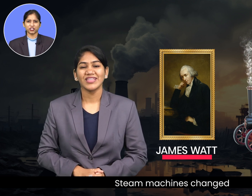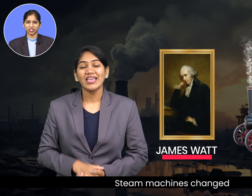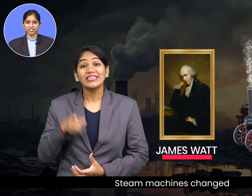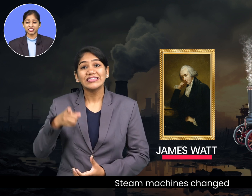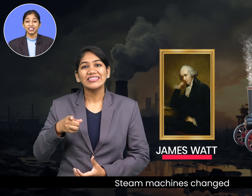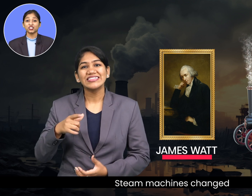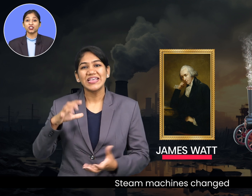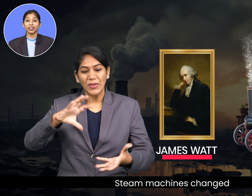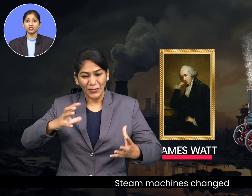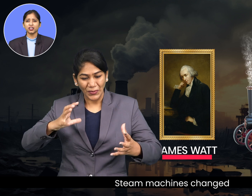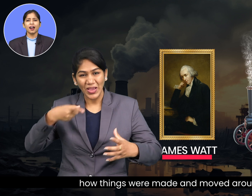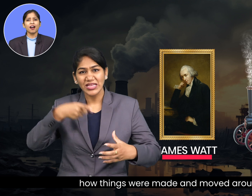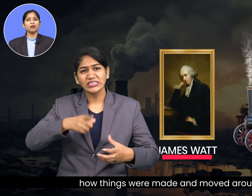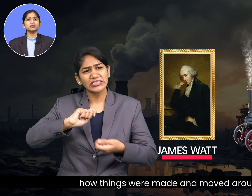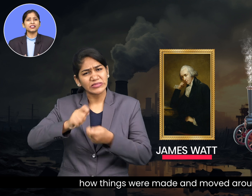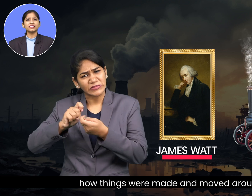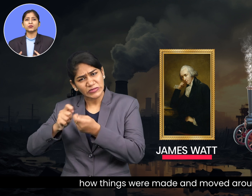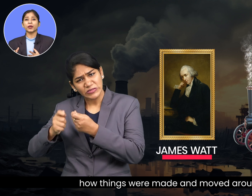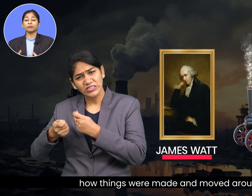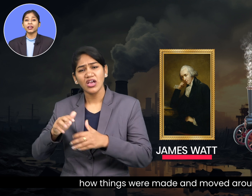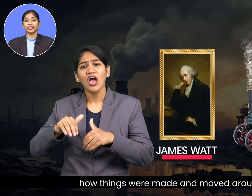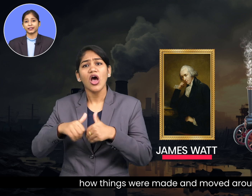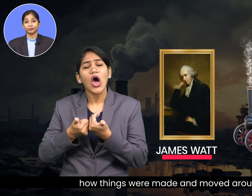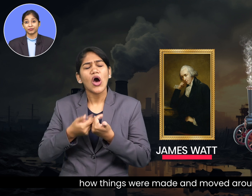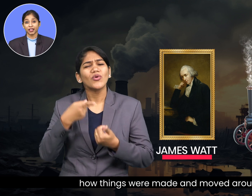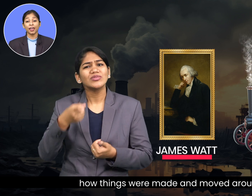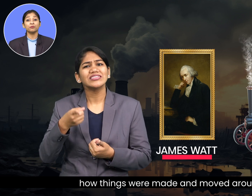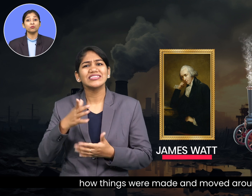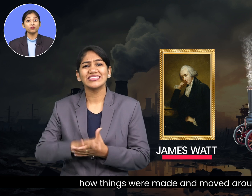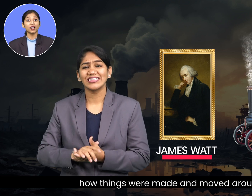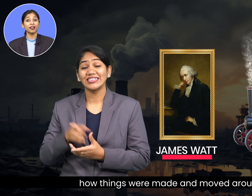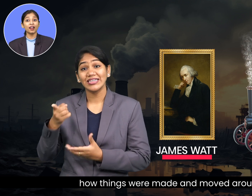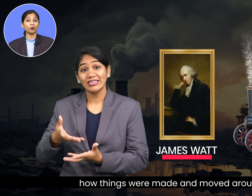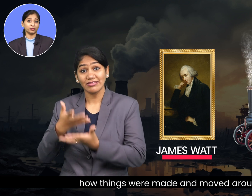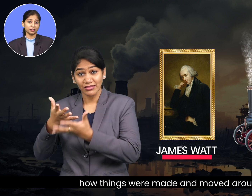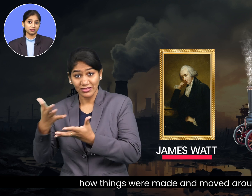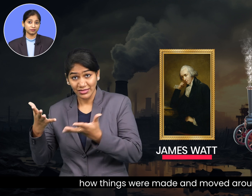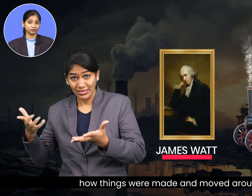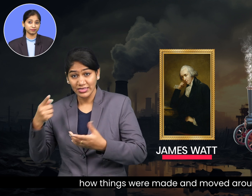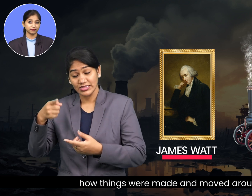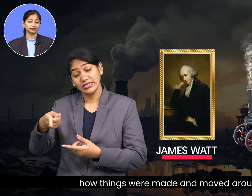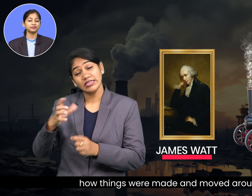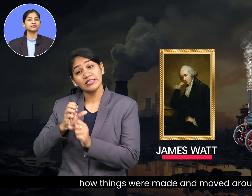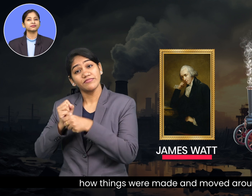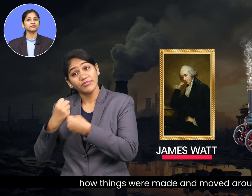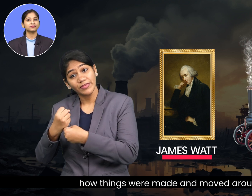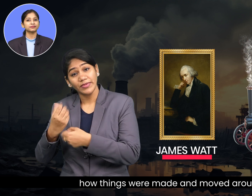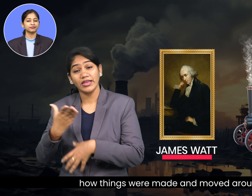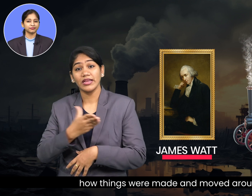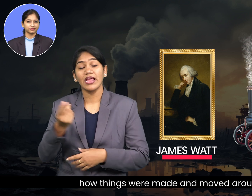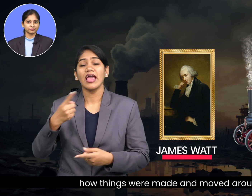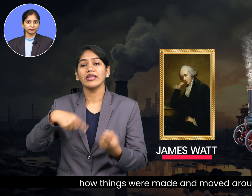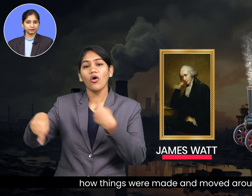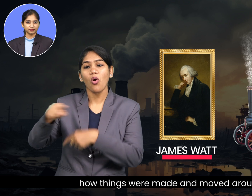Steam machines changed how things were made and moved around.